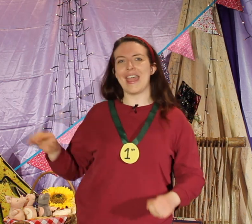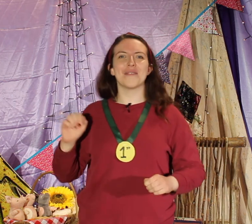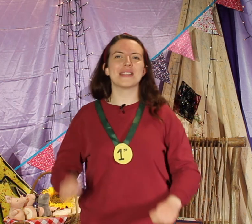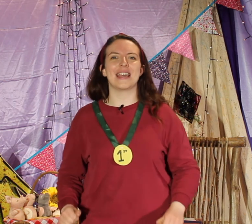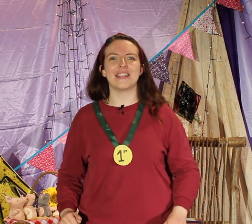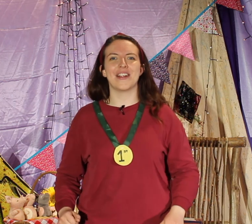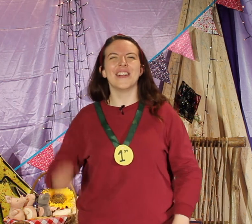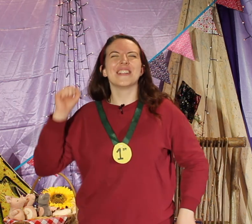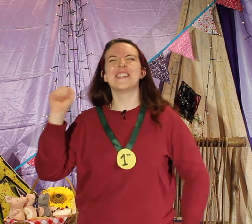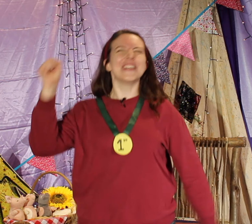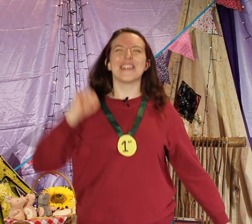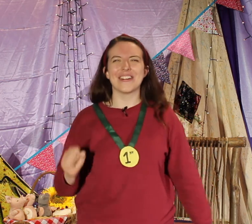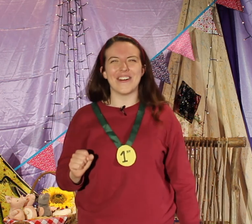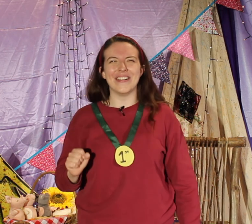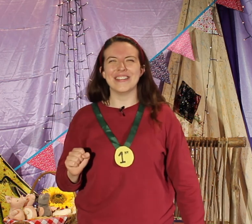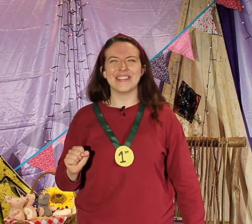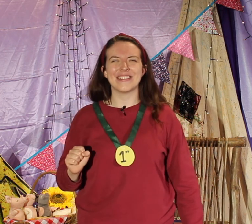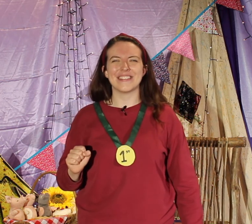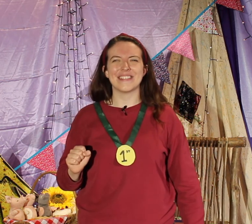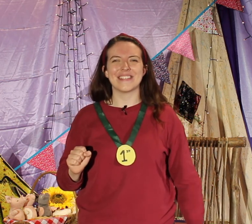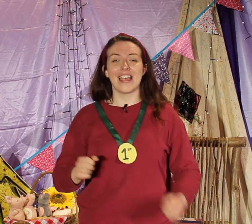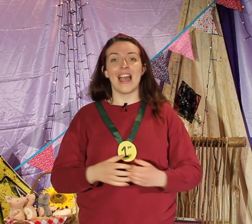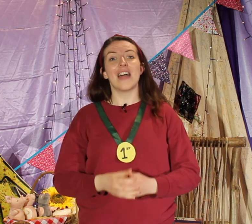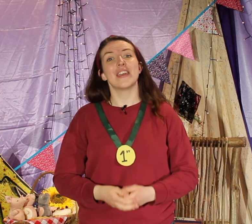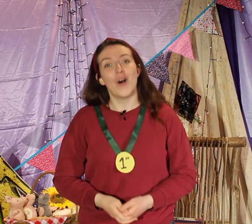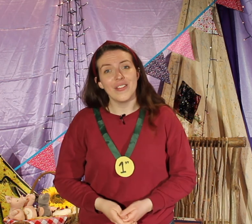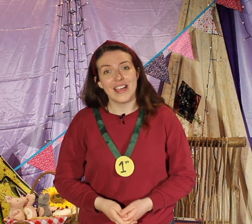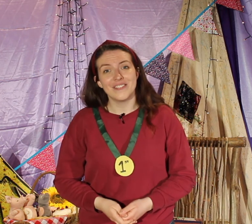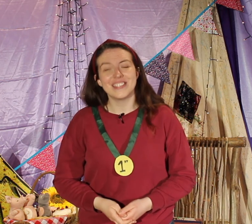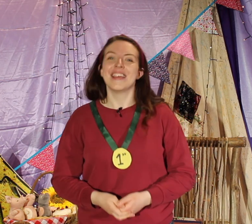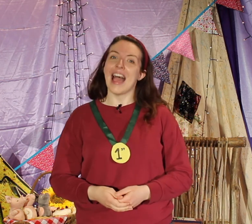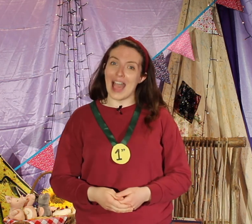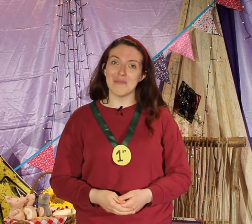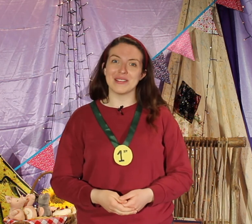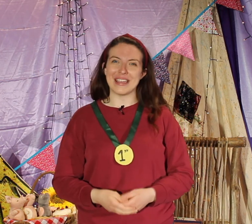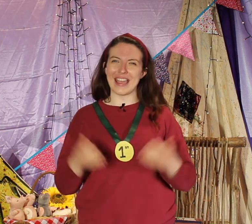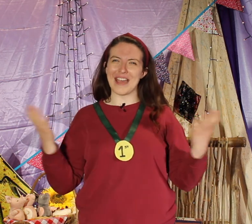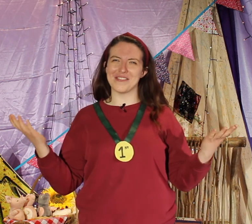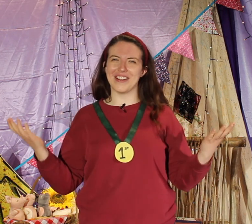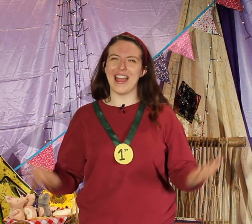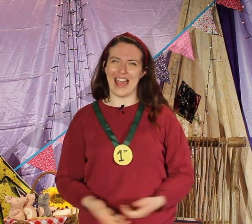Hare beside her, cheering her on. And they all lived happily ever